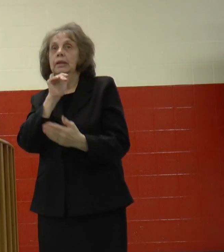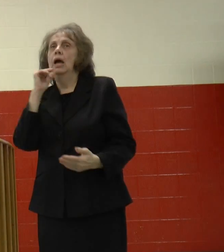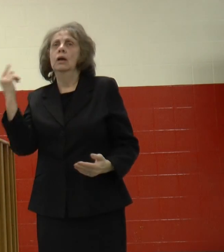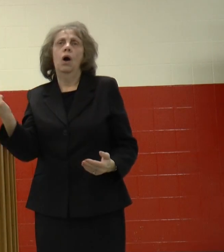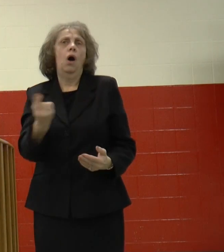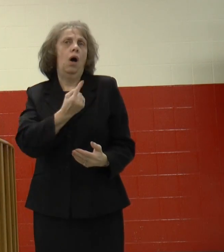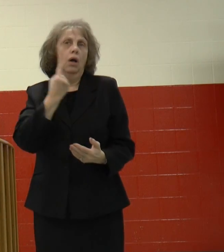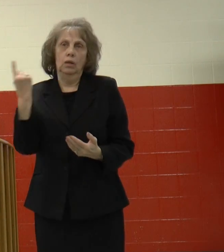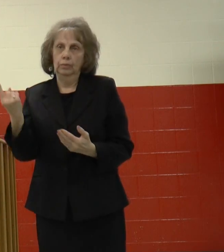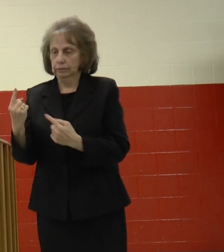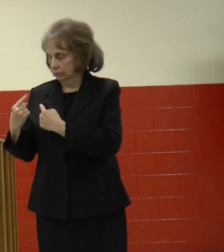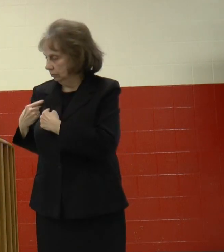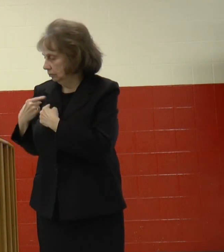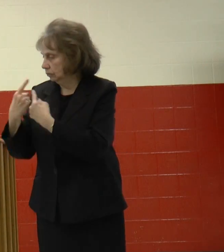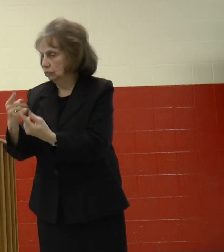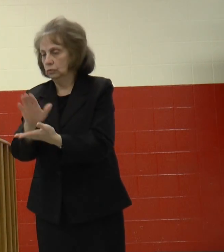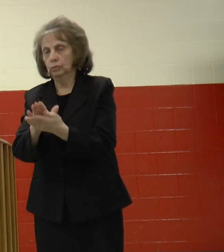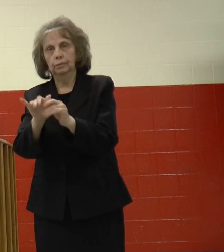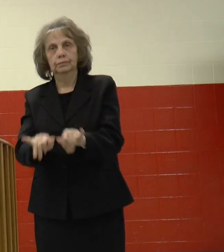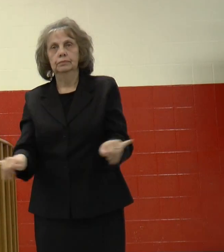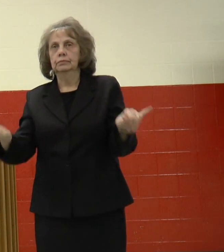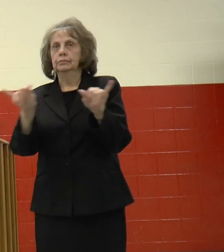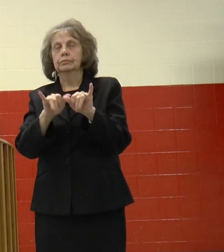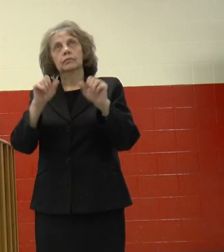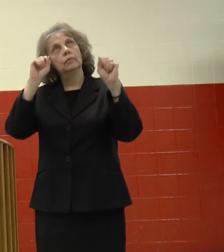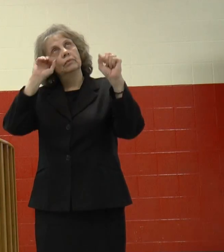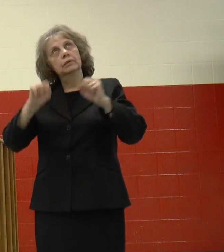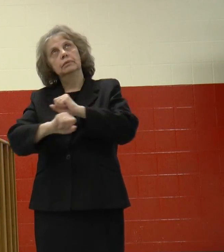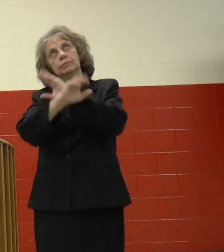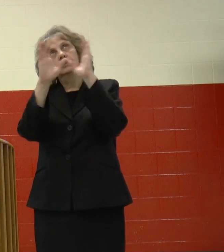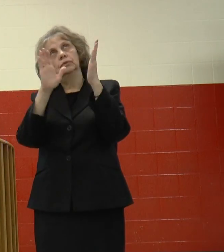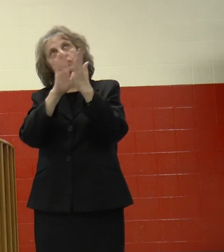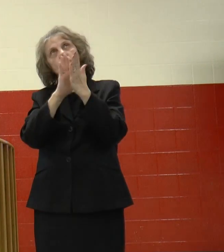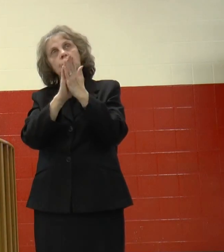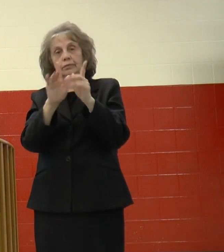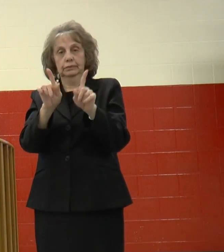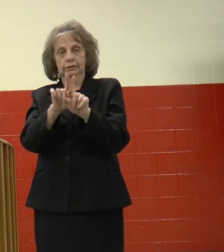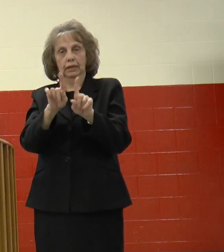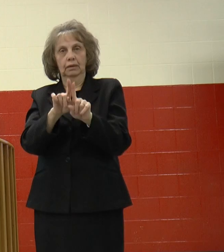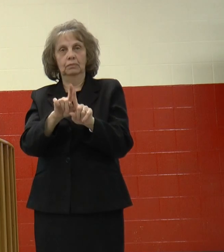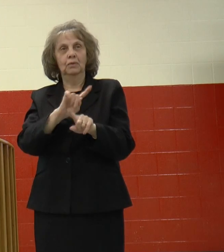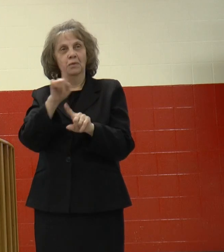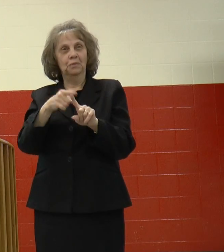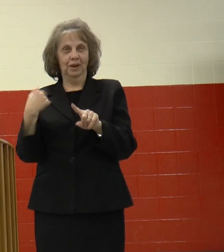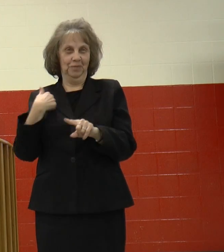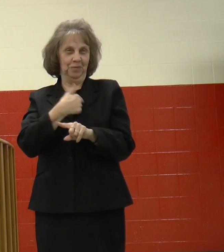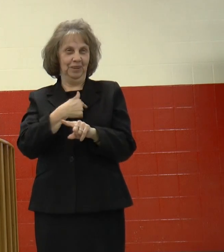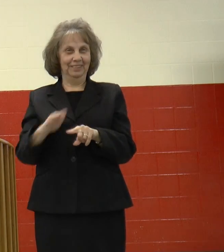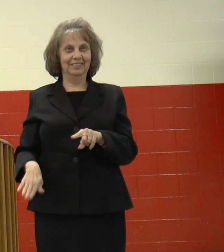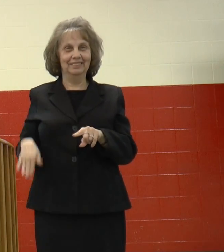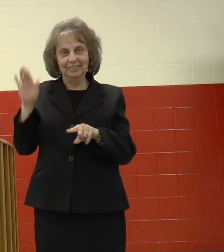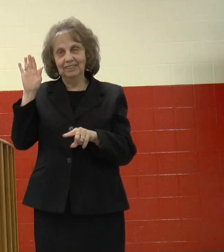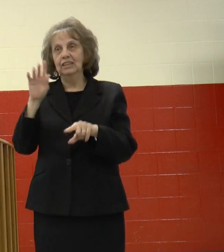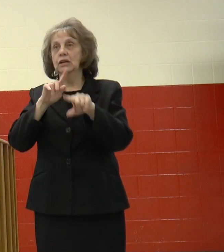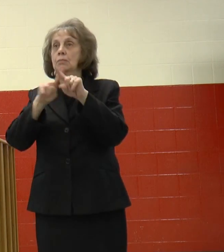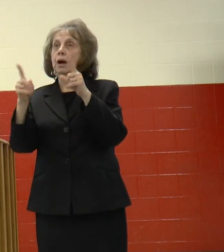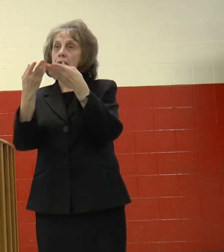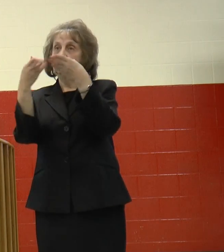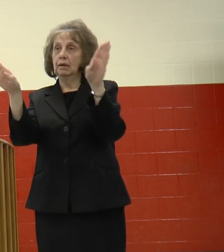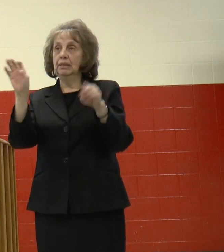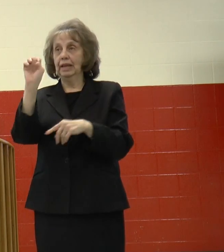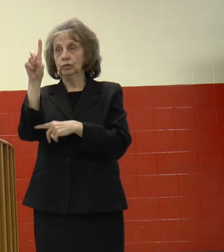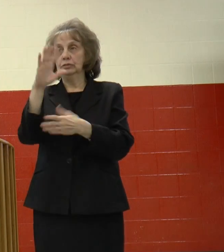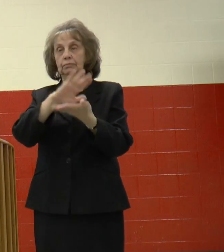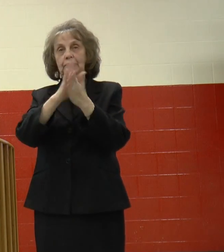way schools have been. I mean, we tend to picture school just exactly as it was as we walk through. But when public education